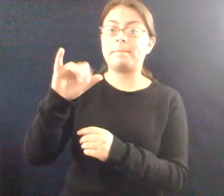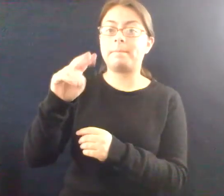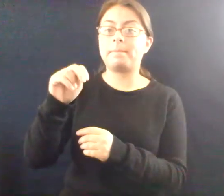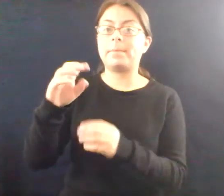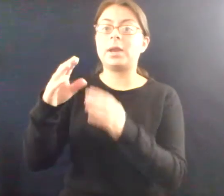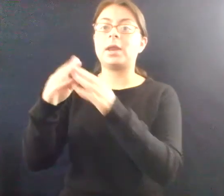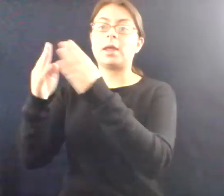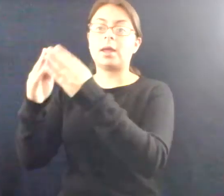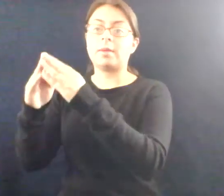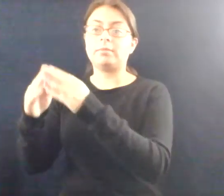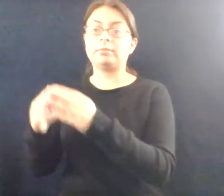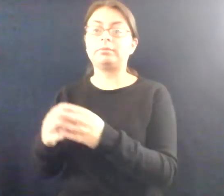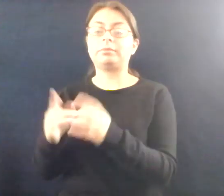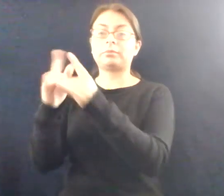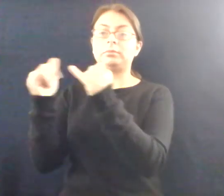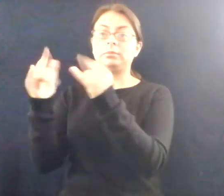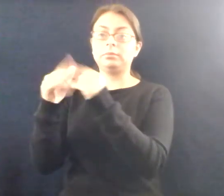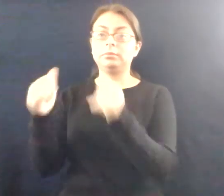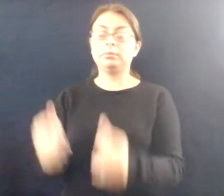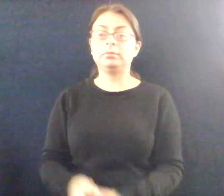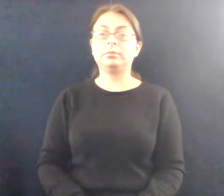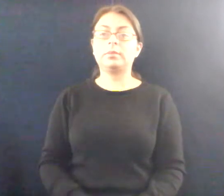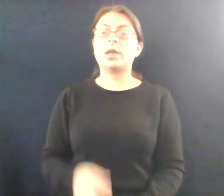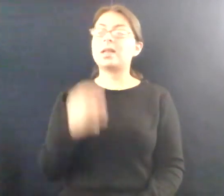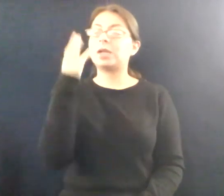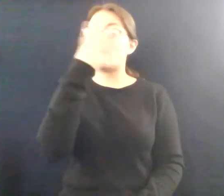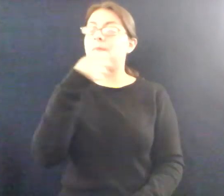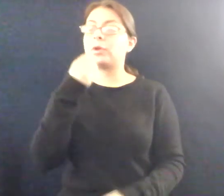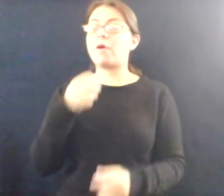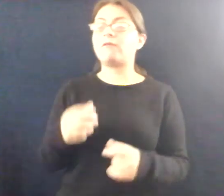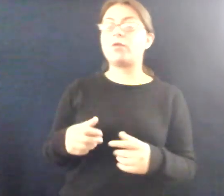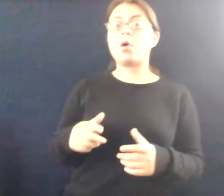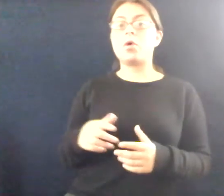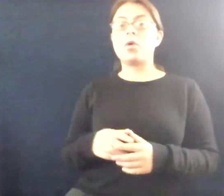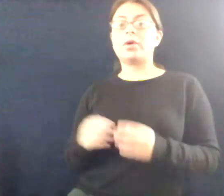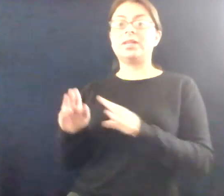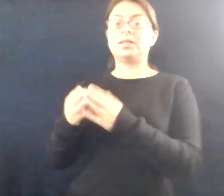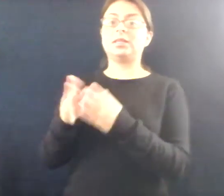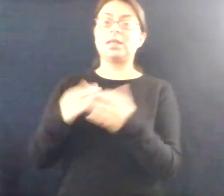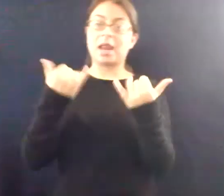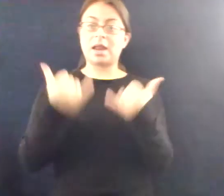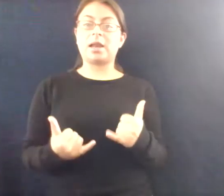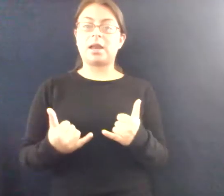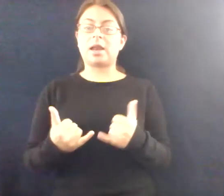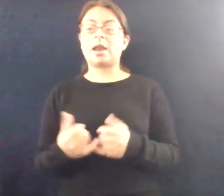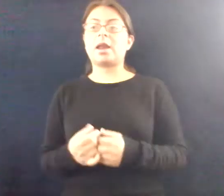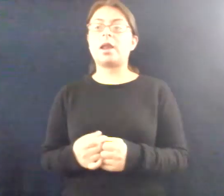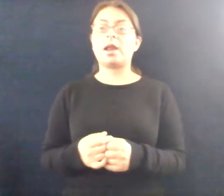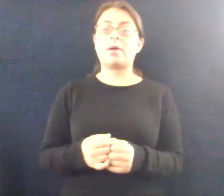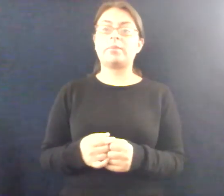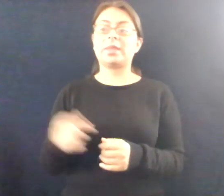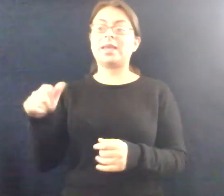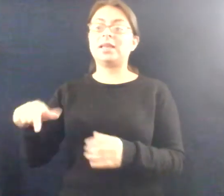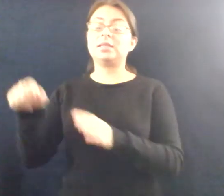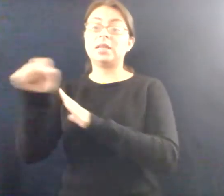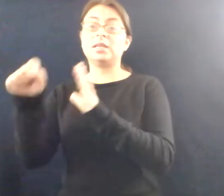large and beautiful city that played an important part in the history of our state. Today, we know